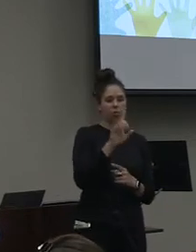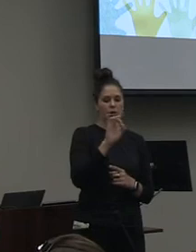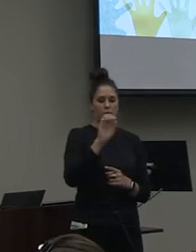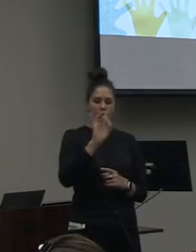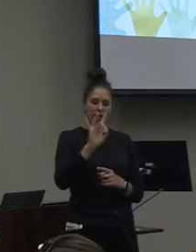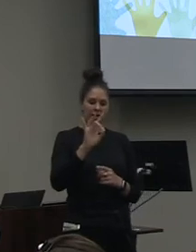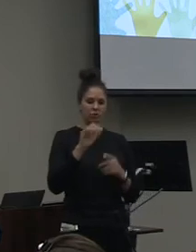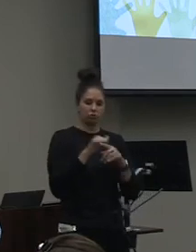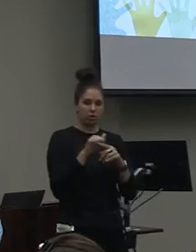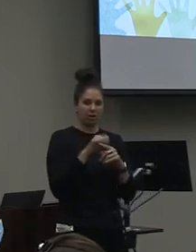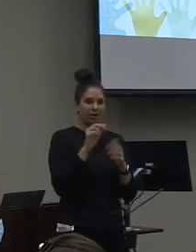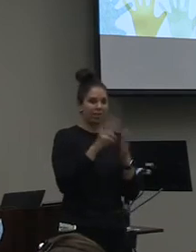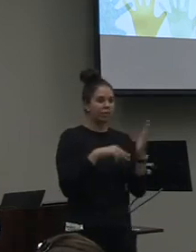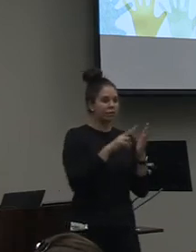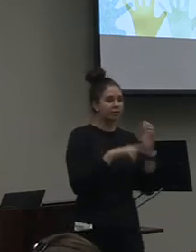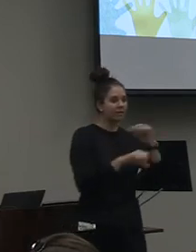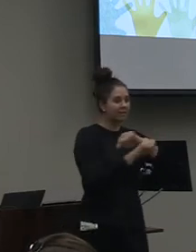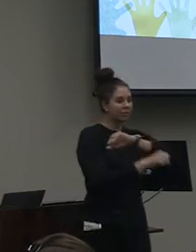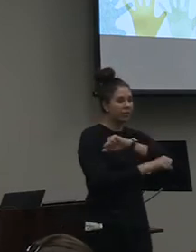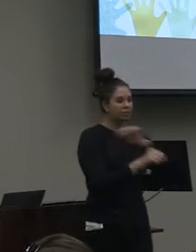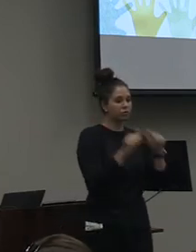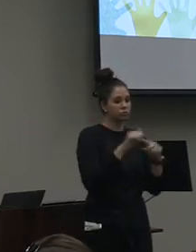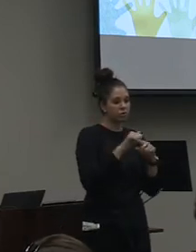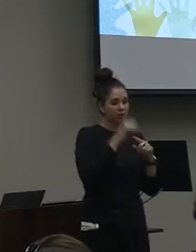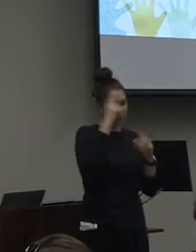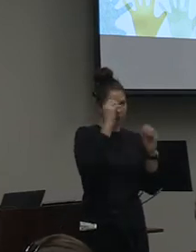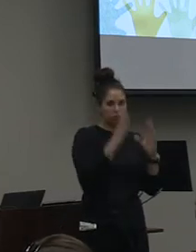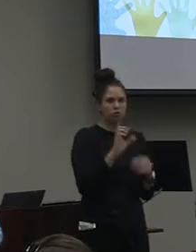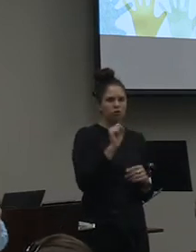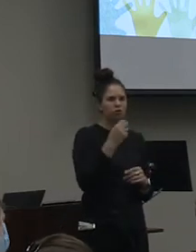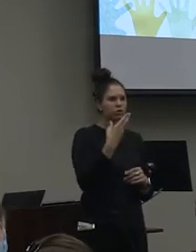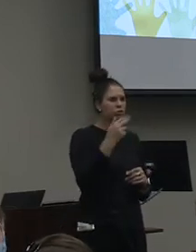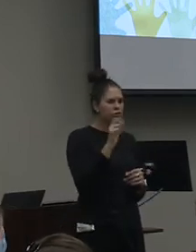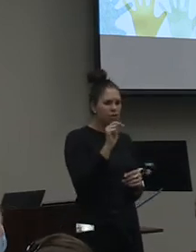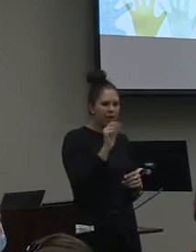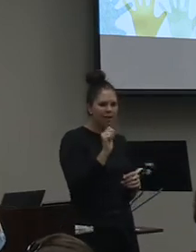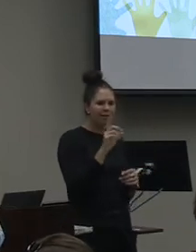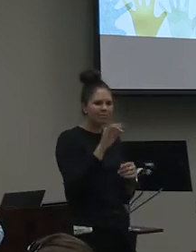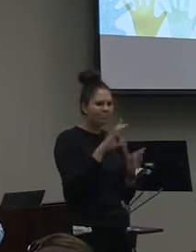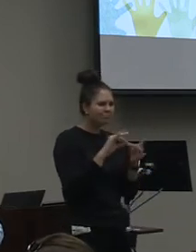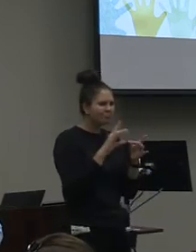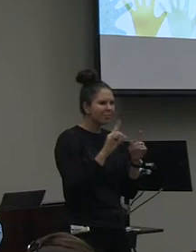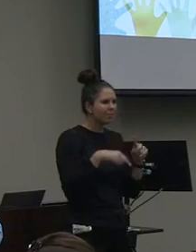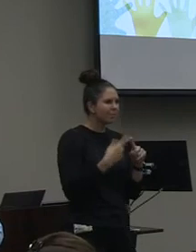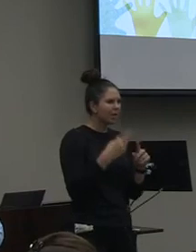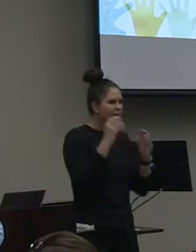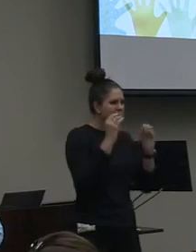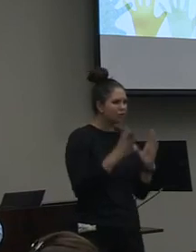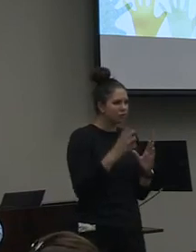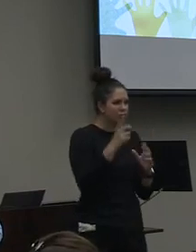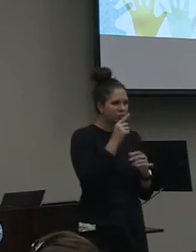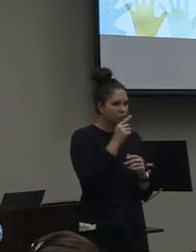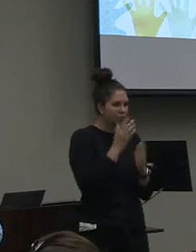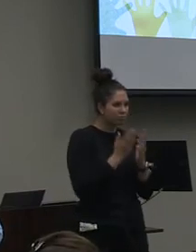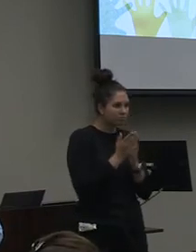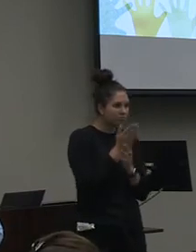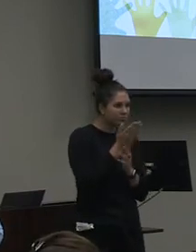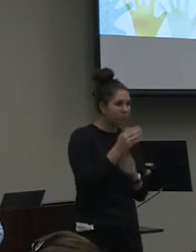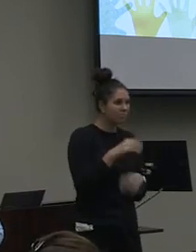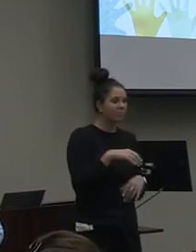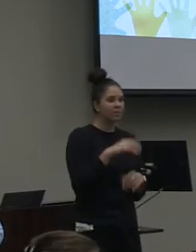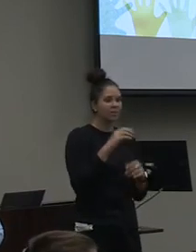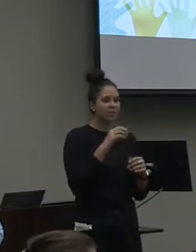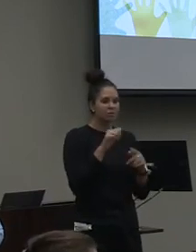this Literacy Foundation's training for teachers. Shanna said something a little while ago about the teachers who underwent the training in the